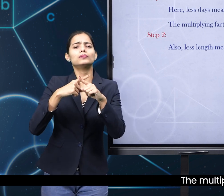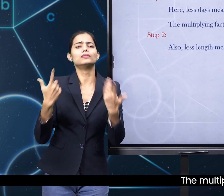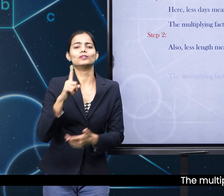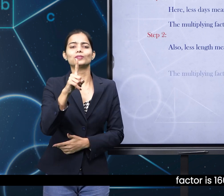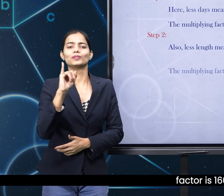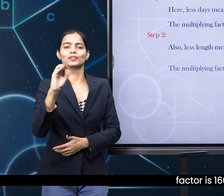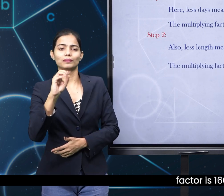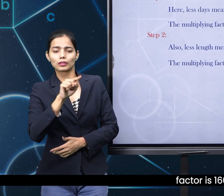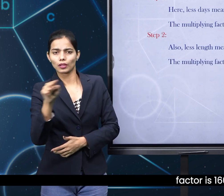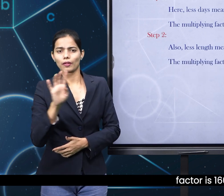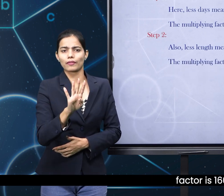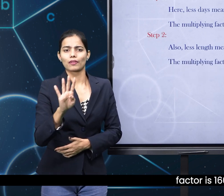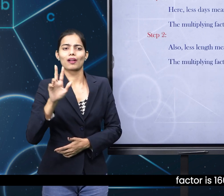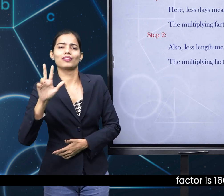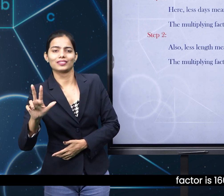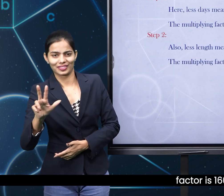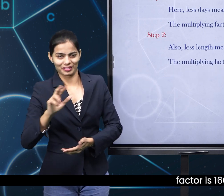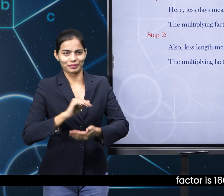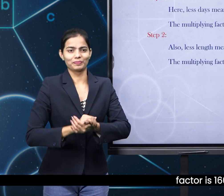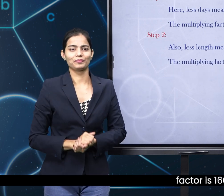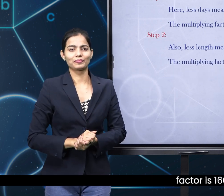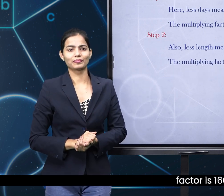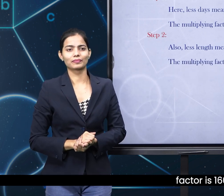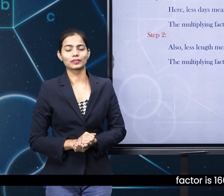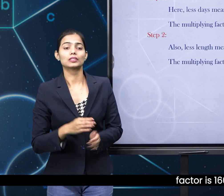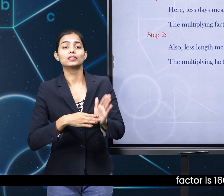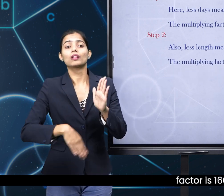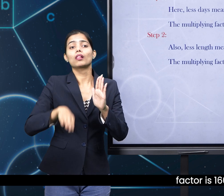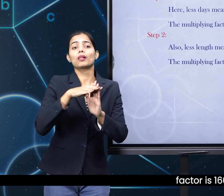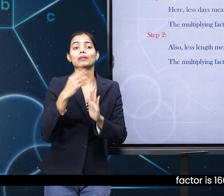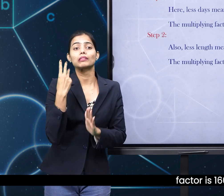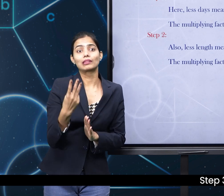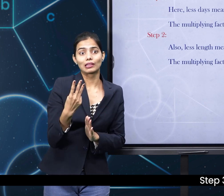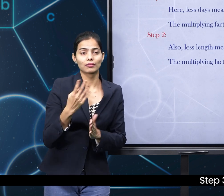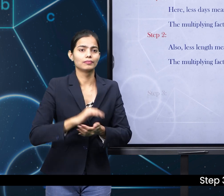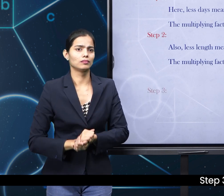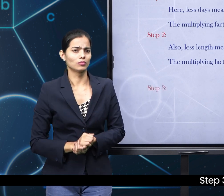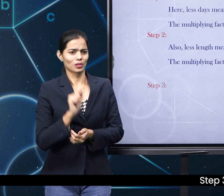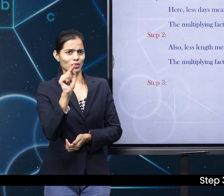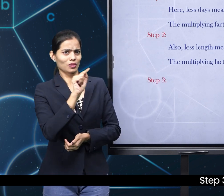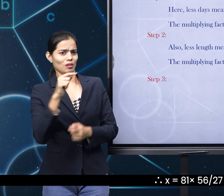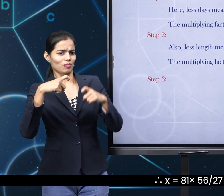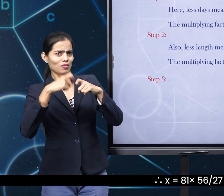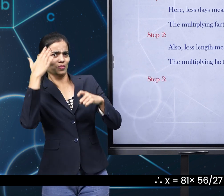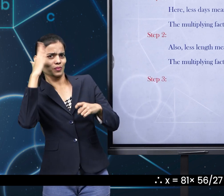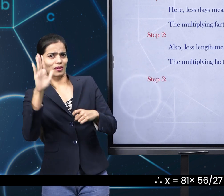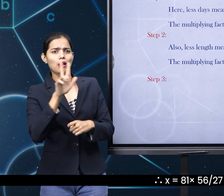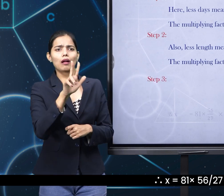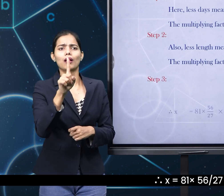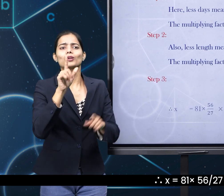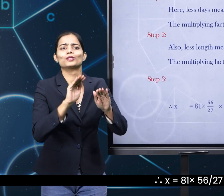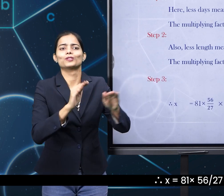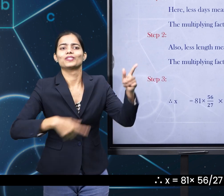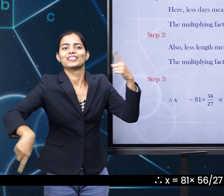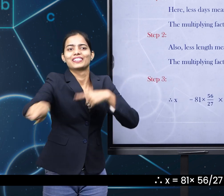The multiplying factor is 160 by 448. Step 3. Therefore, x